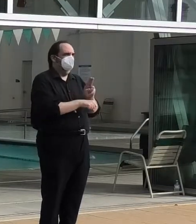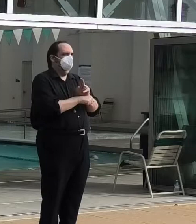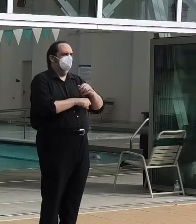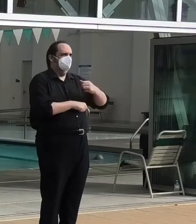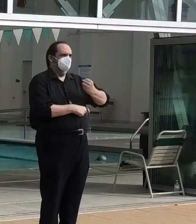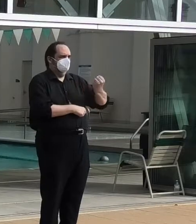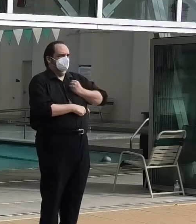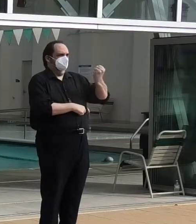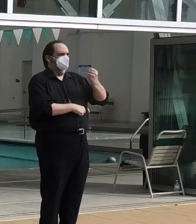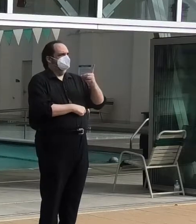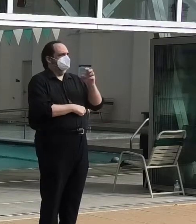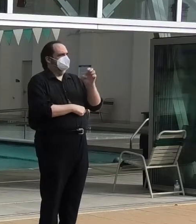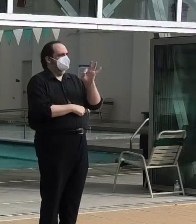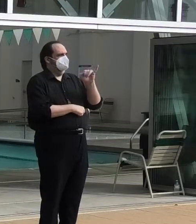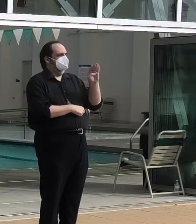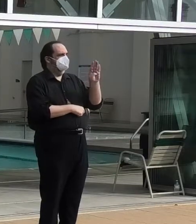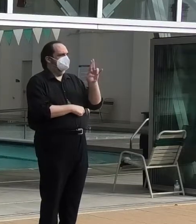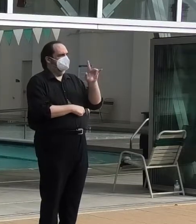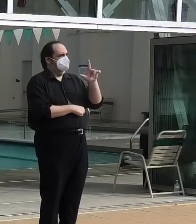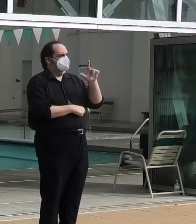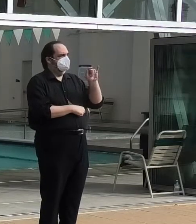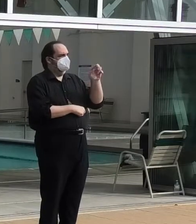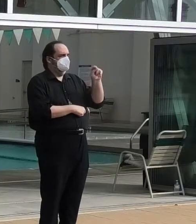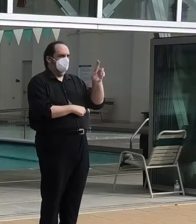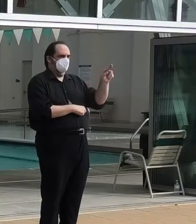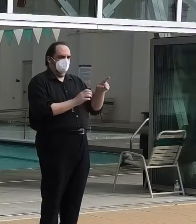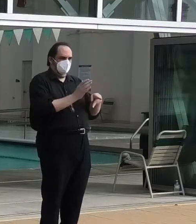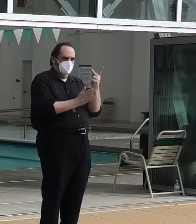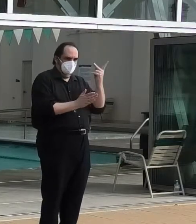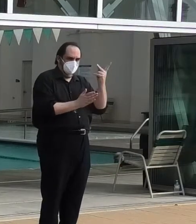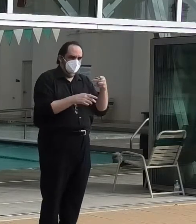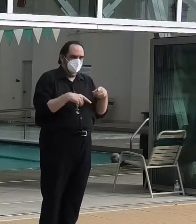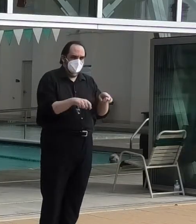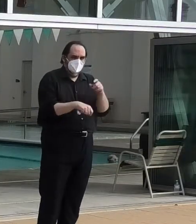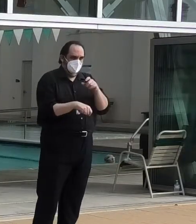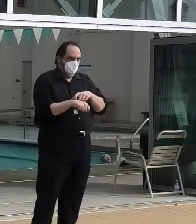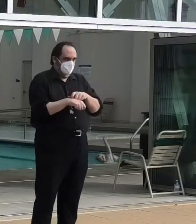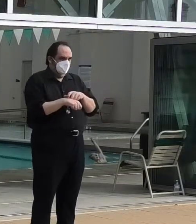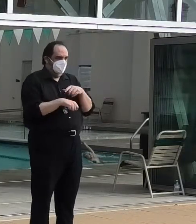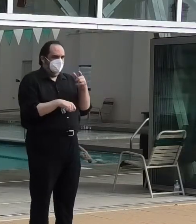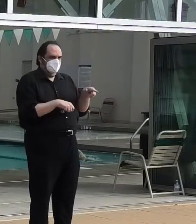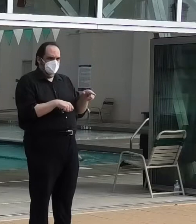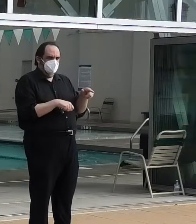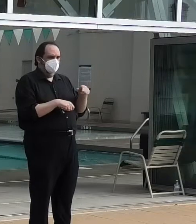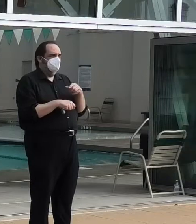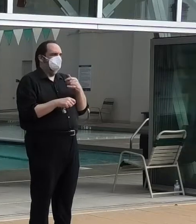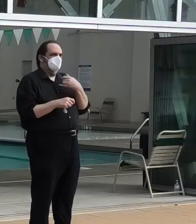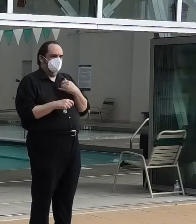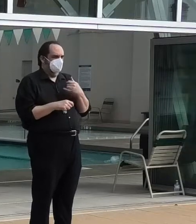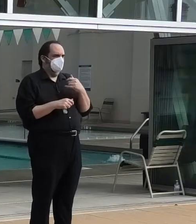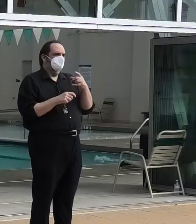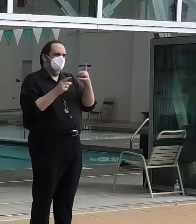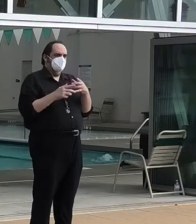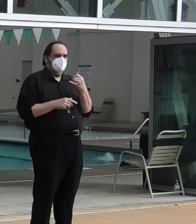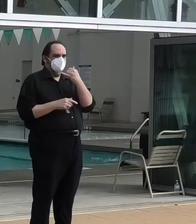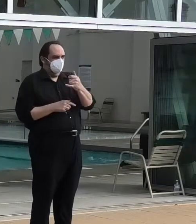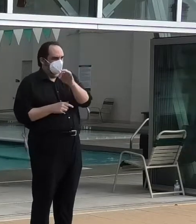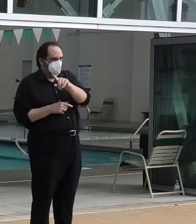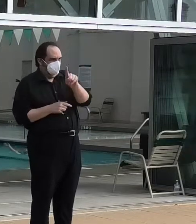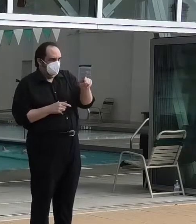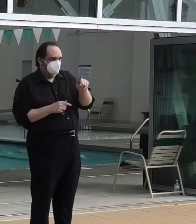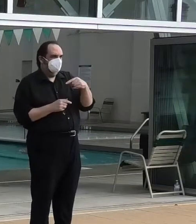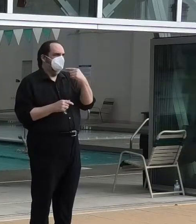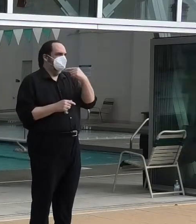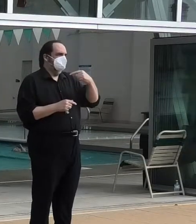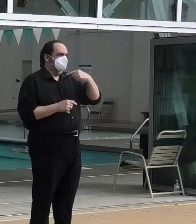twice. During this time, facility leader Marcellus Barley called 911 and directed emergency personnel